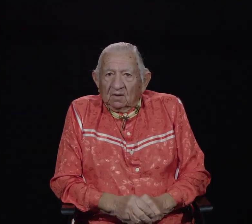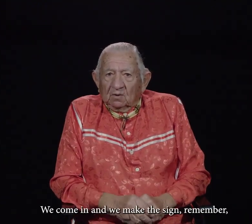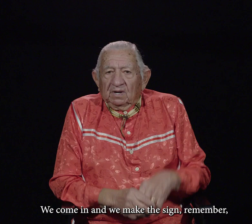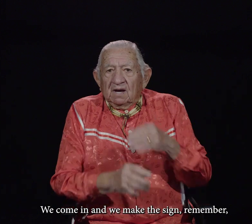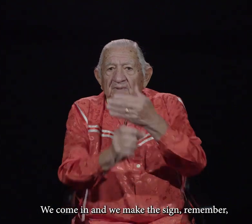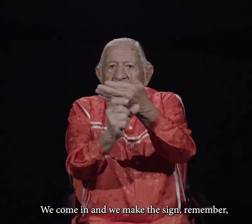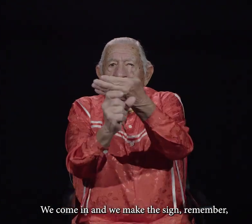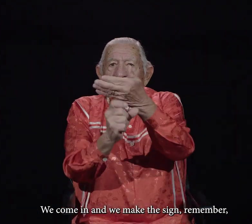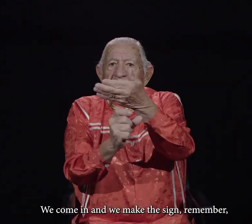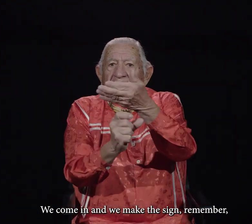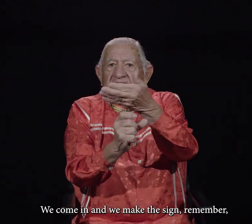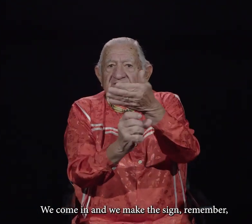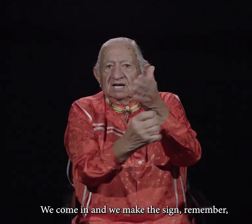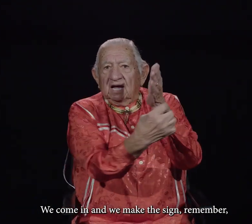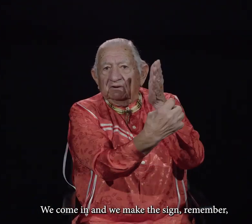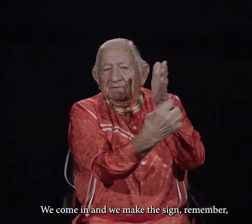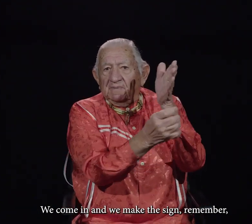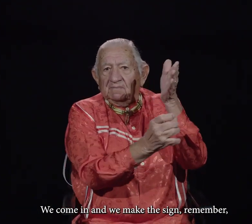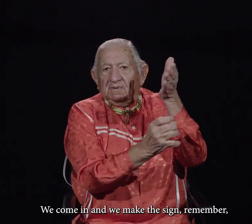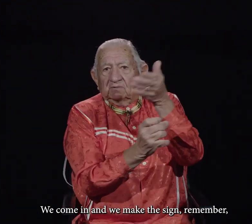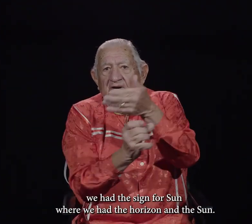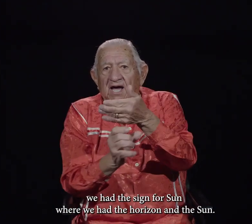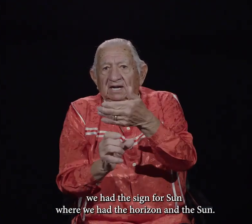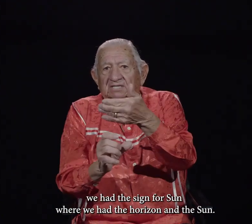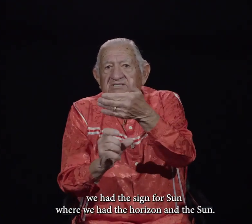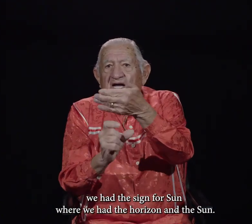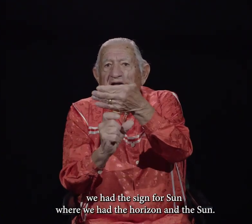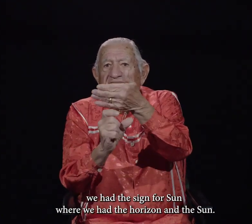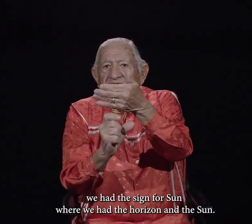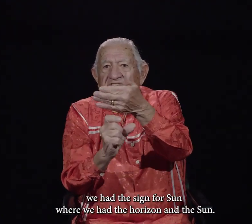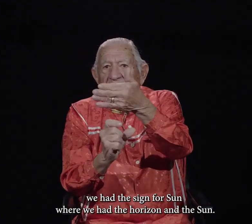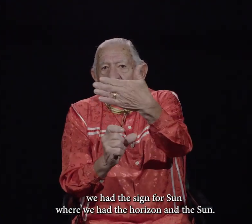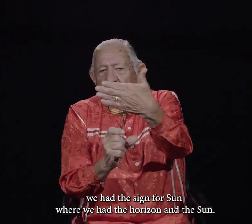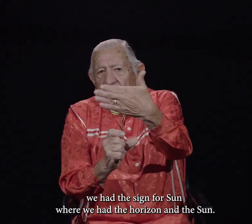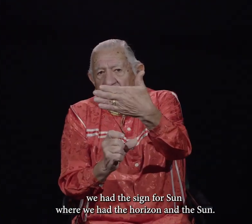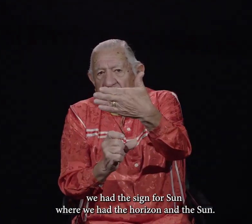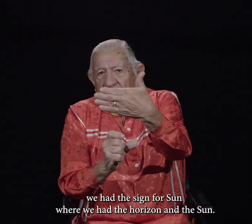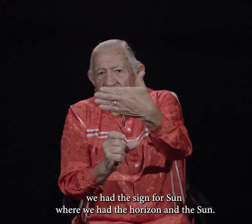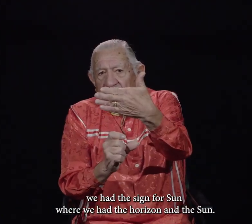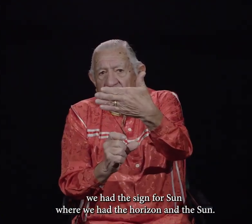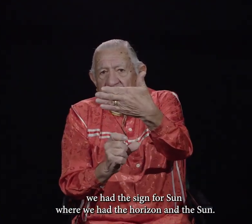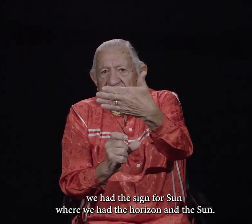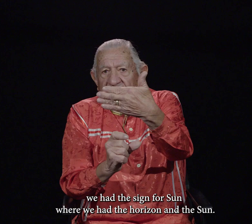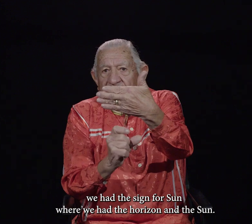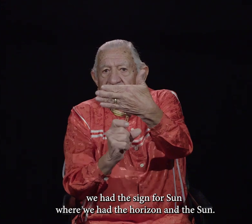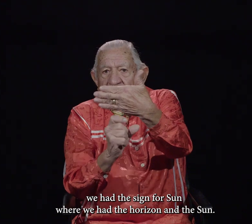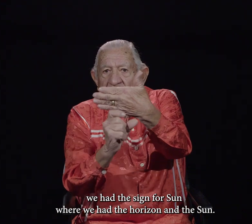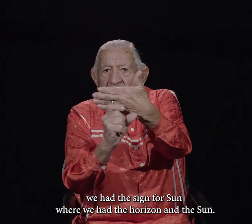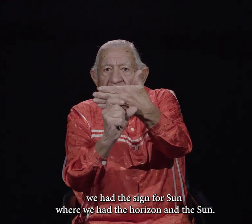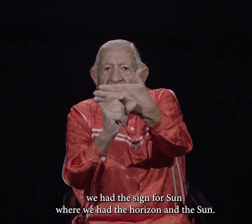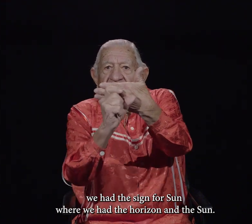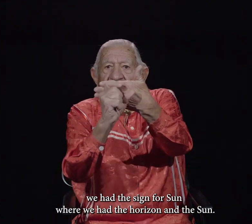we come in and we make the sign. Remember, we had the sign for sun where we had the horizon and the